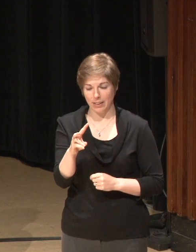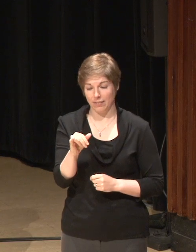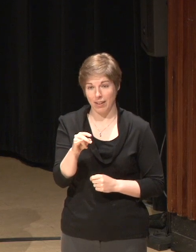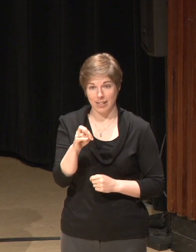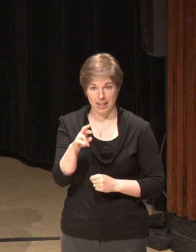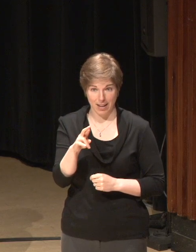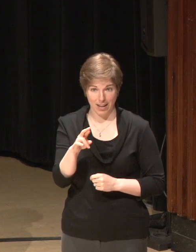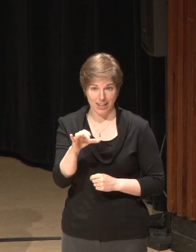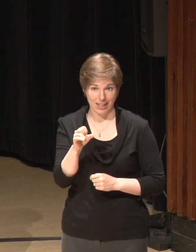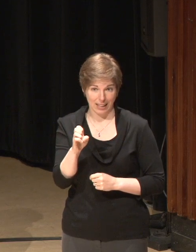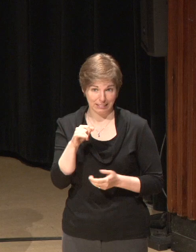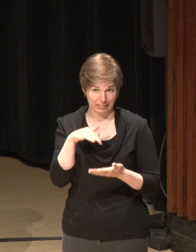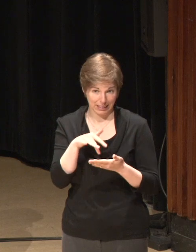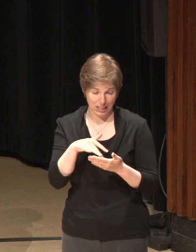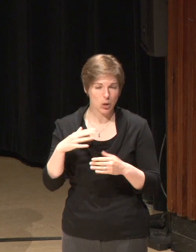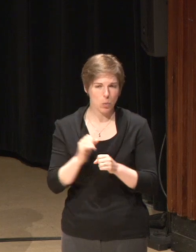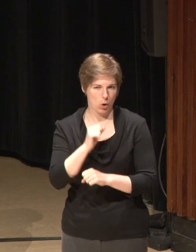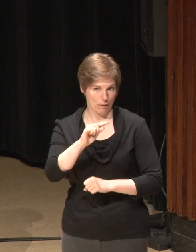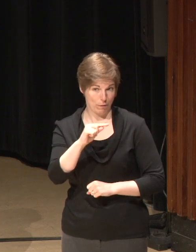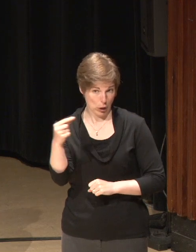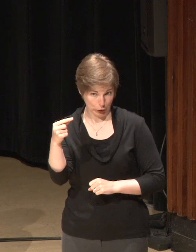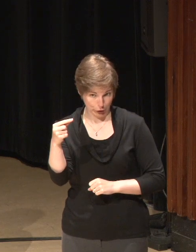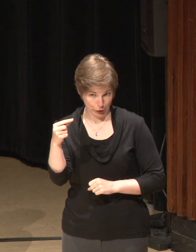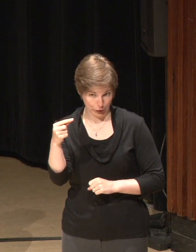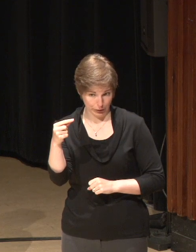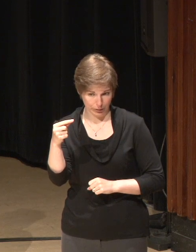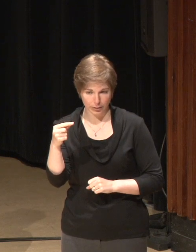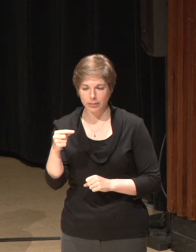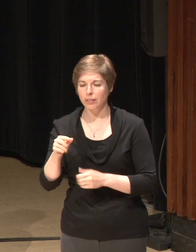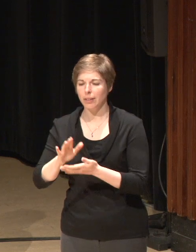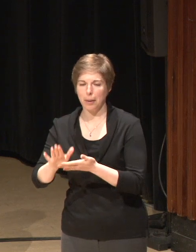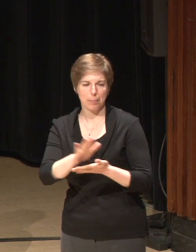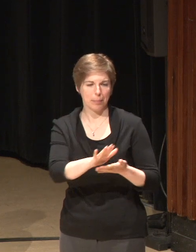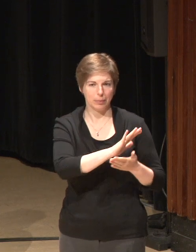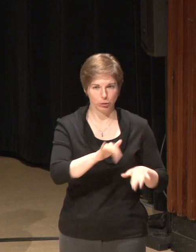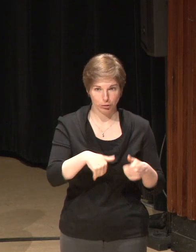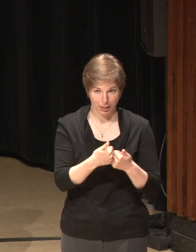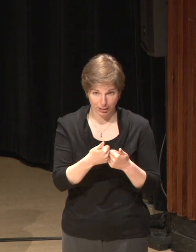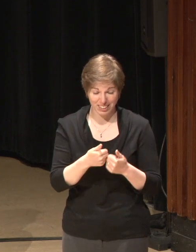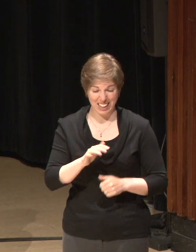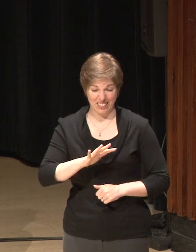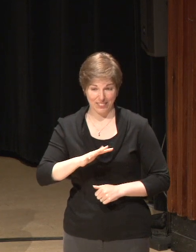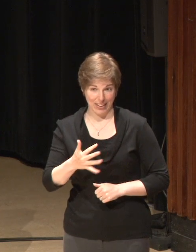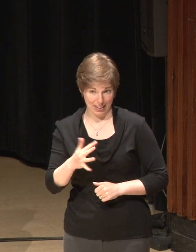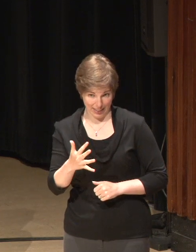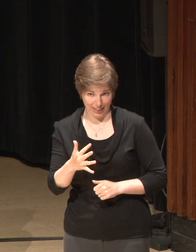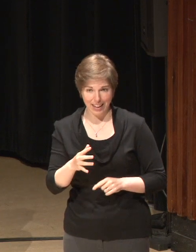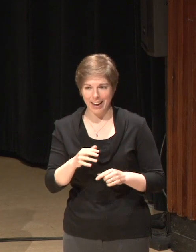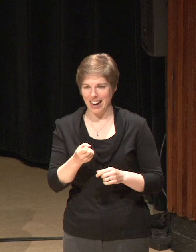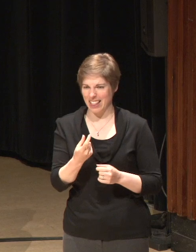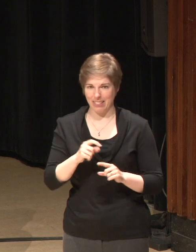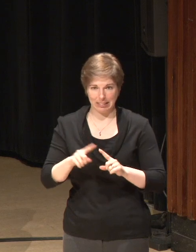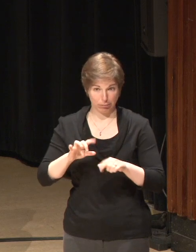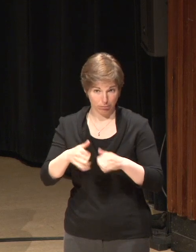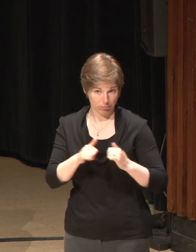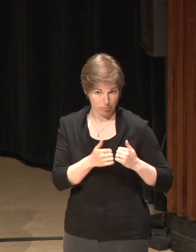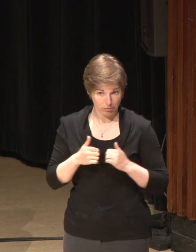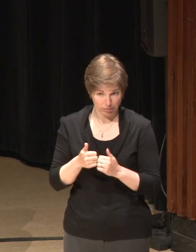study team won first place in the Inter-Campus Challenge and then came fifth in 11 divisions at the